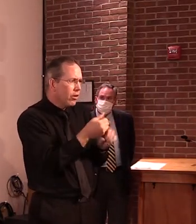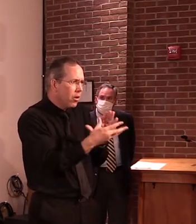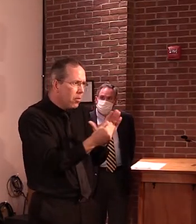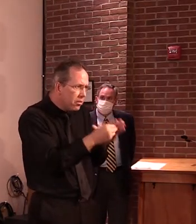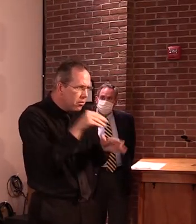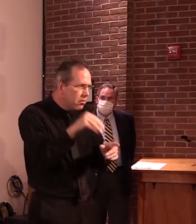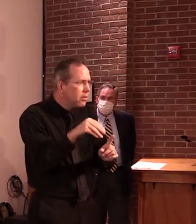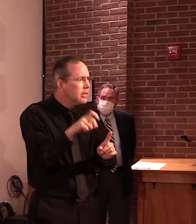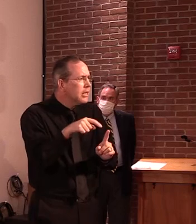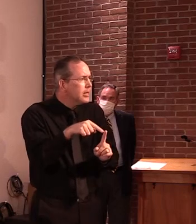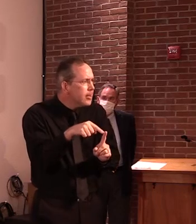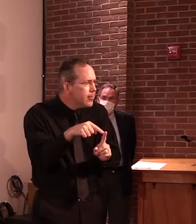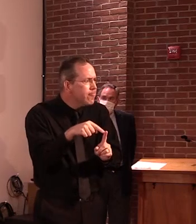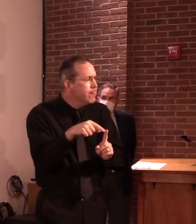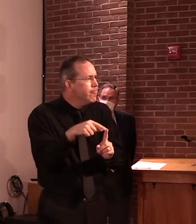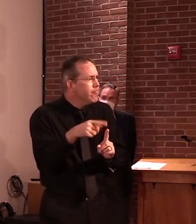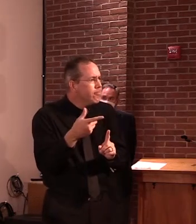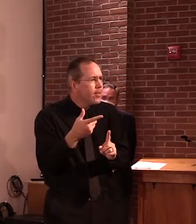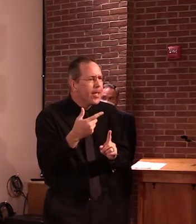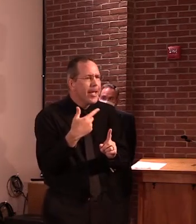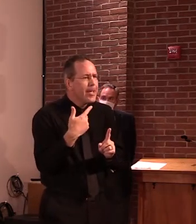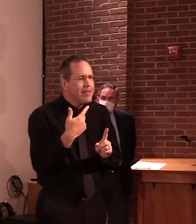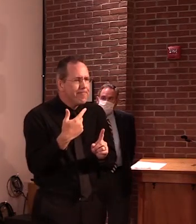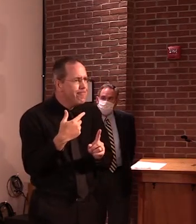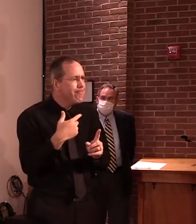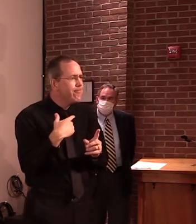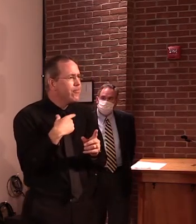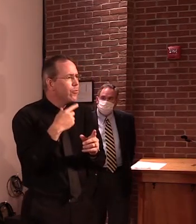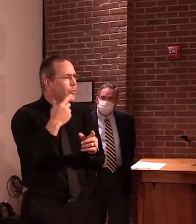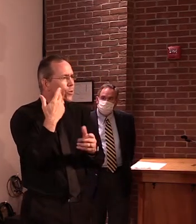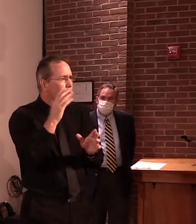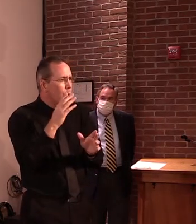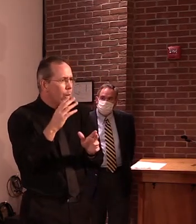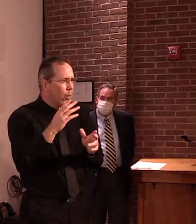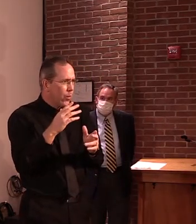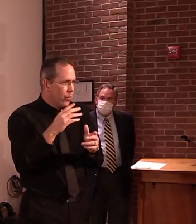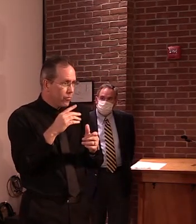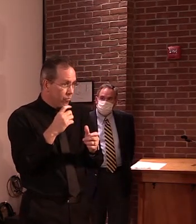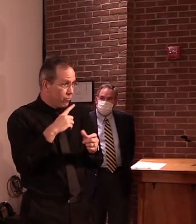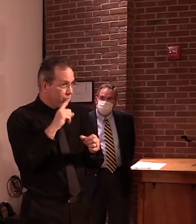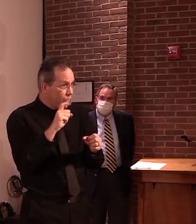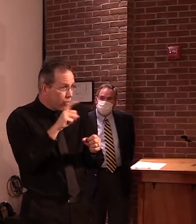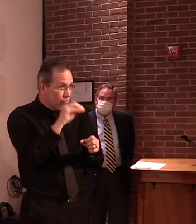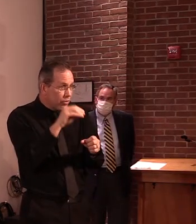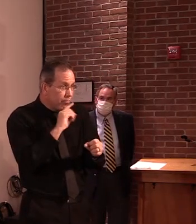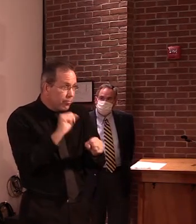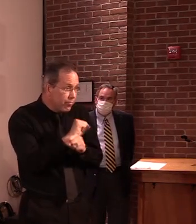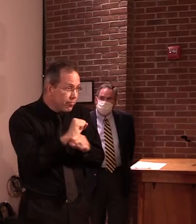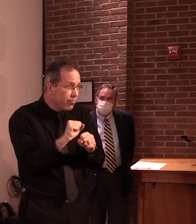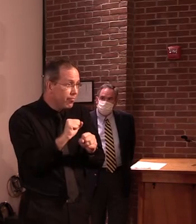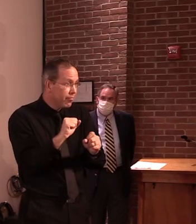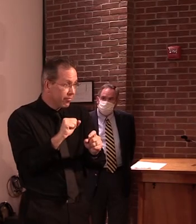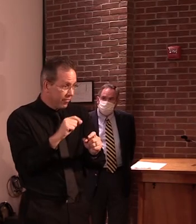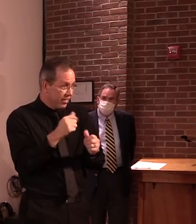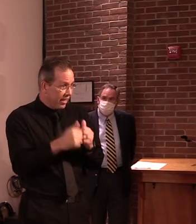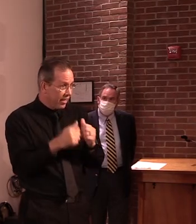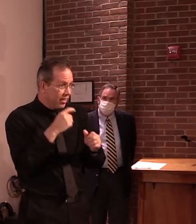guarantee that 100% of the time you did that, that virus was capable of actually infecting